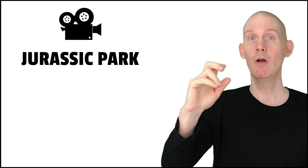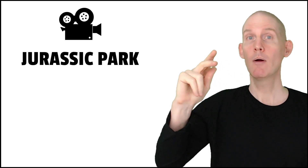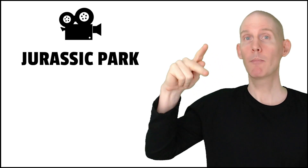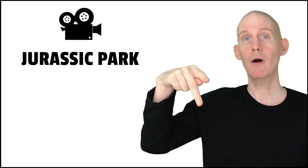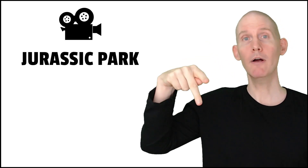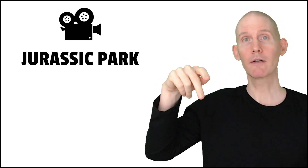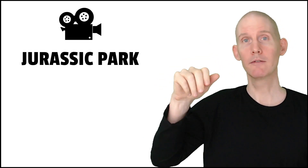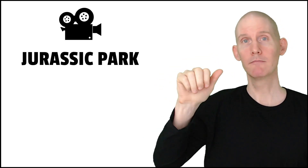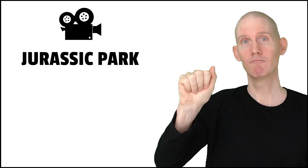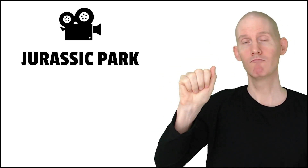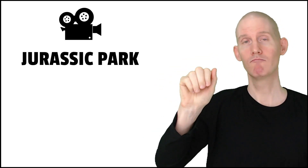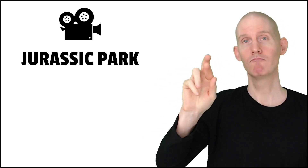Park.